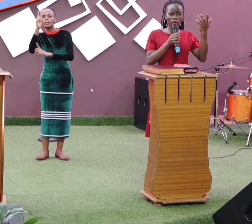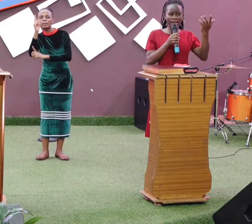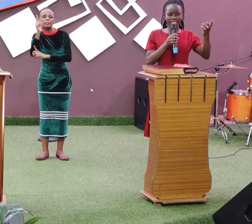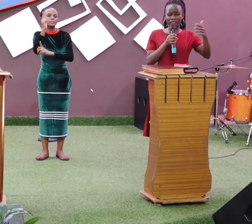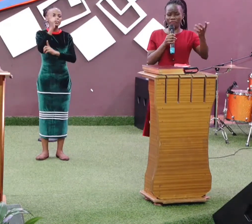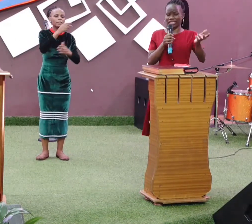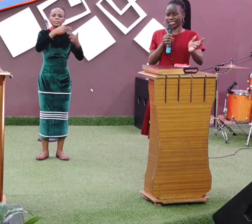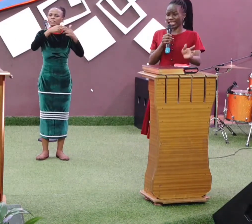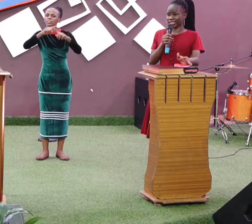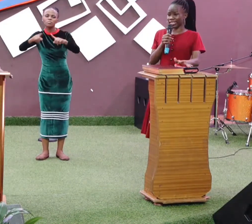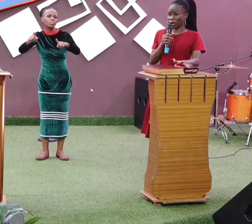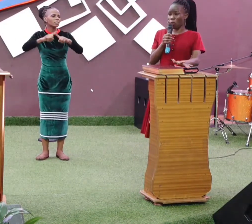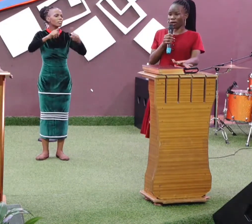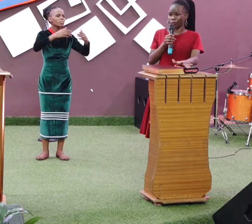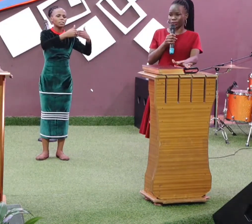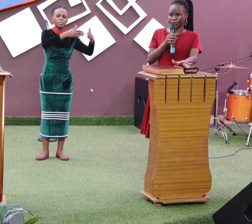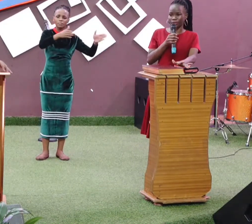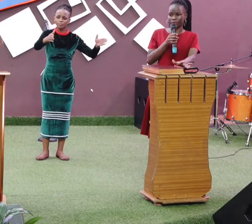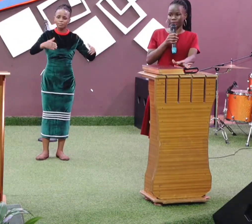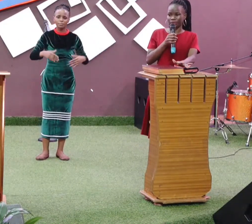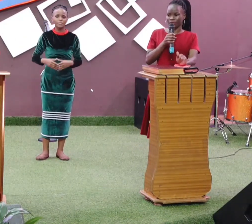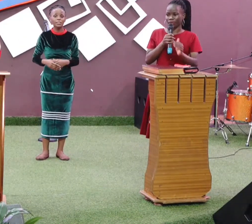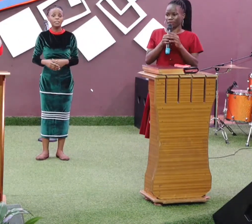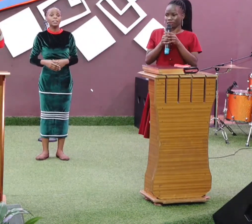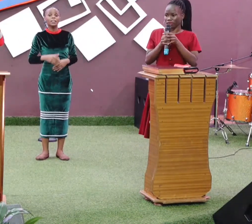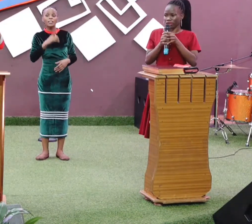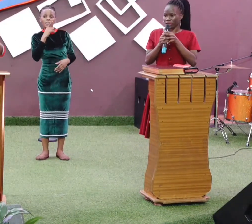The men who guard different gates in the world,